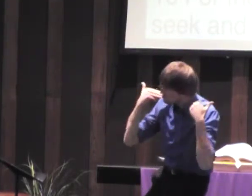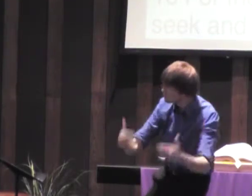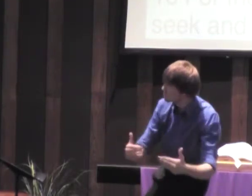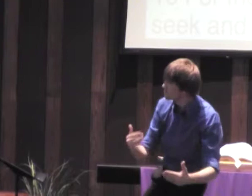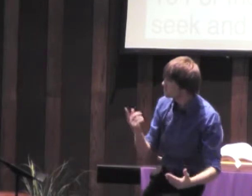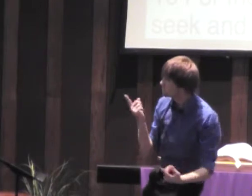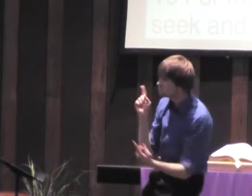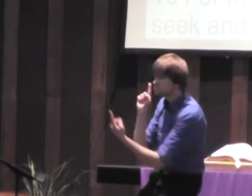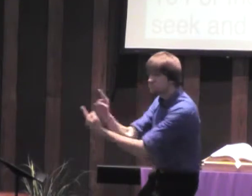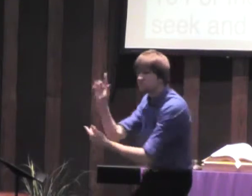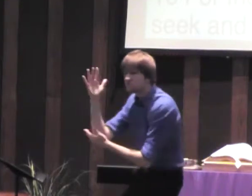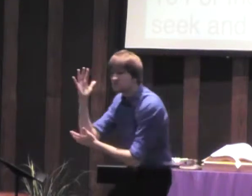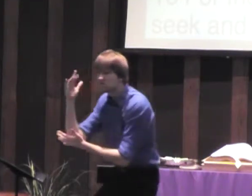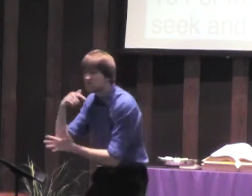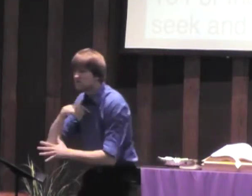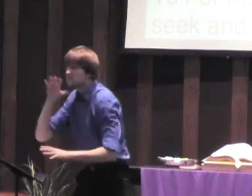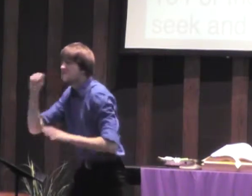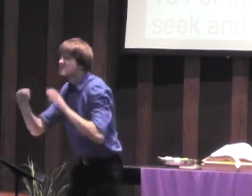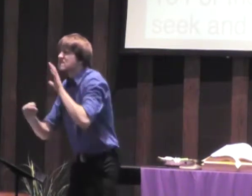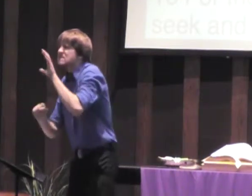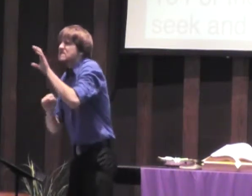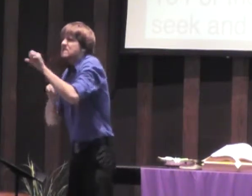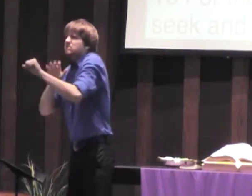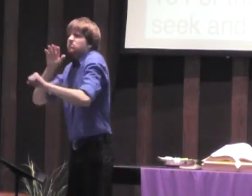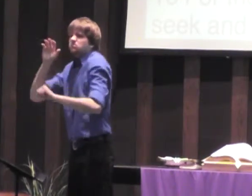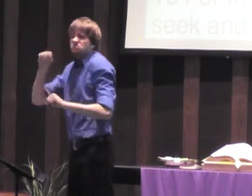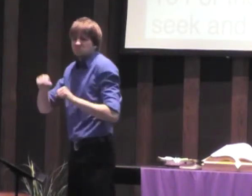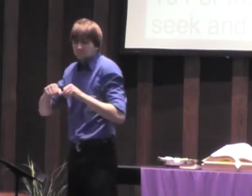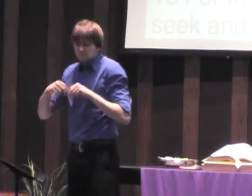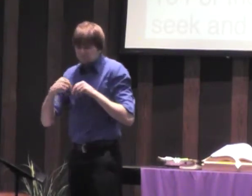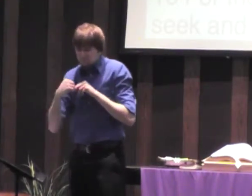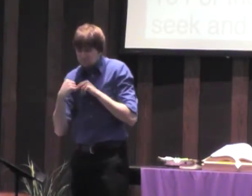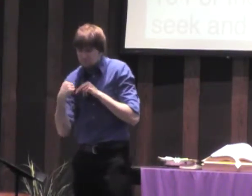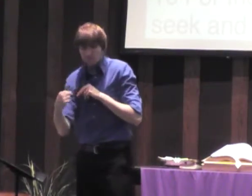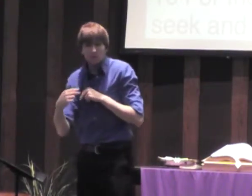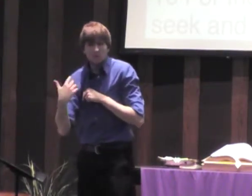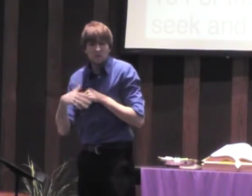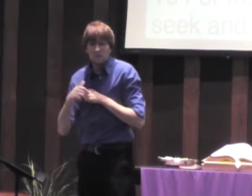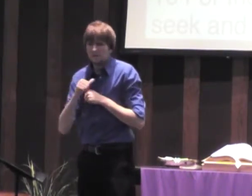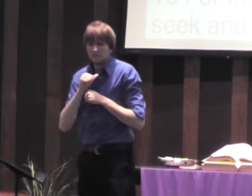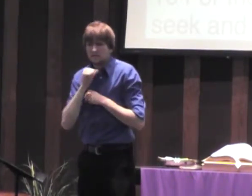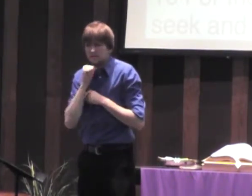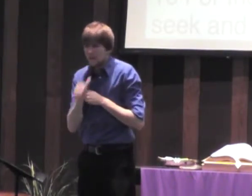this guy. And I spotted a tree, and I went ahead over to the tree, and I climbed it.